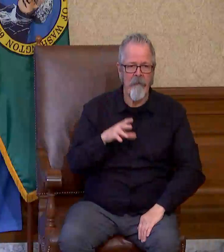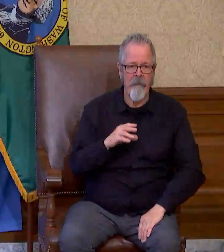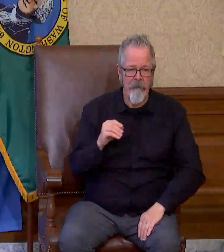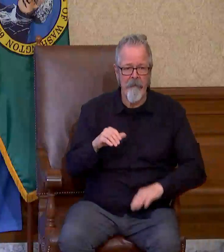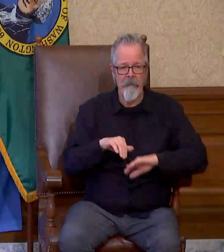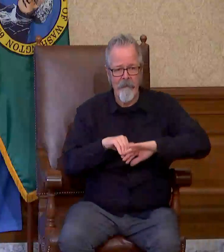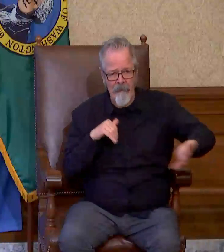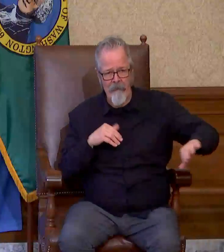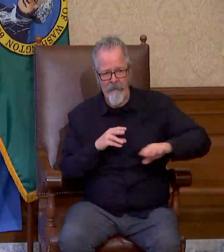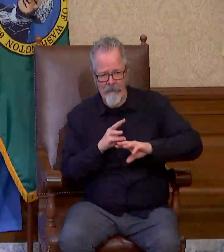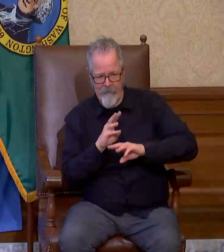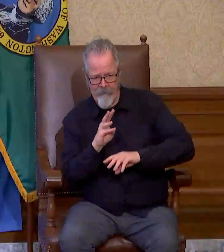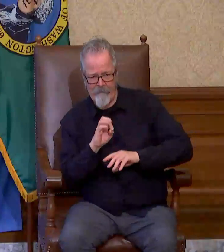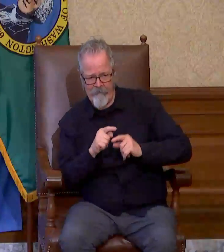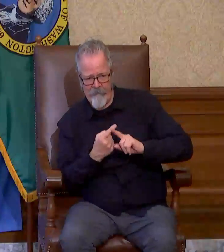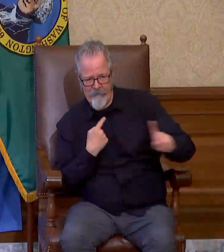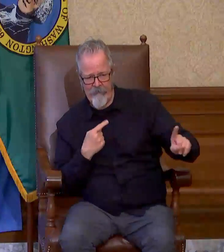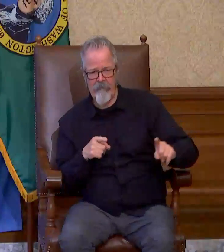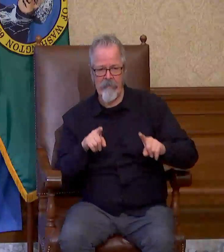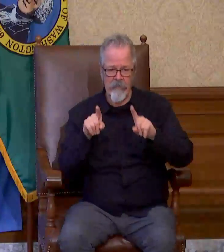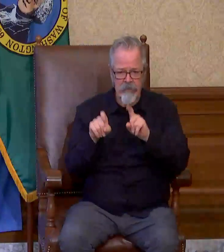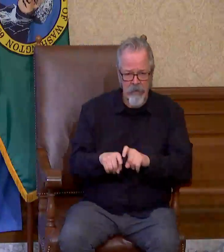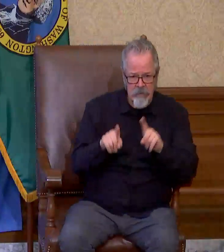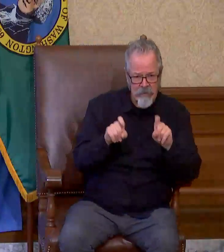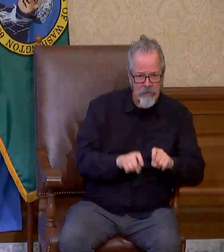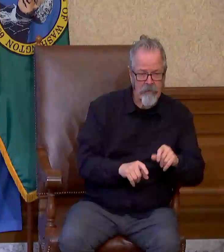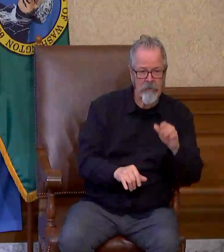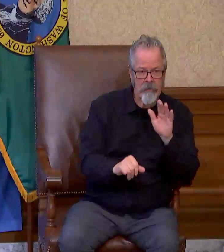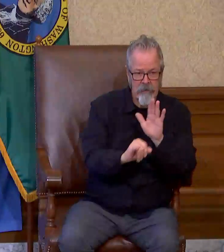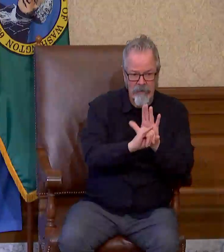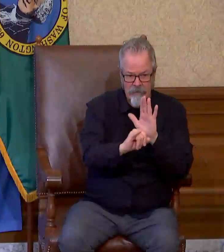but we've got to stand up all of these assets to make that work.